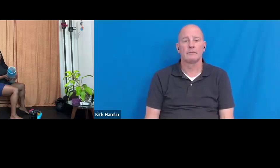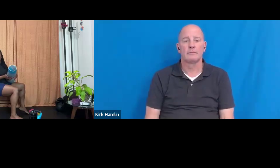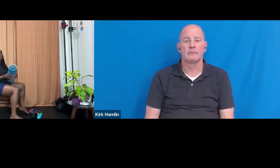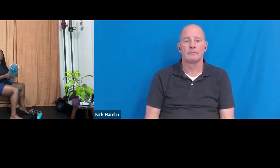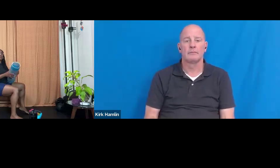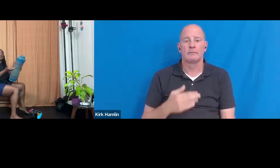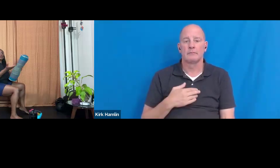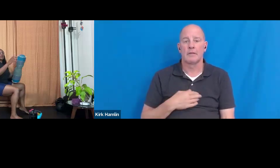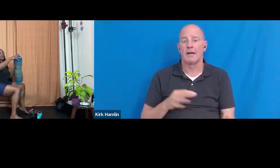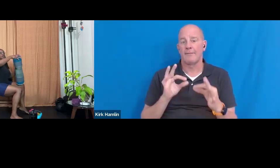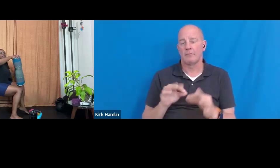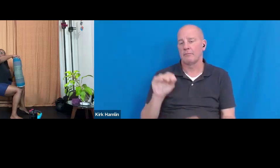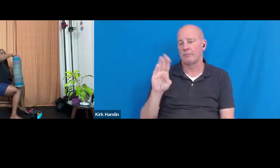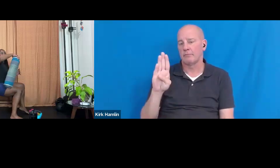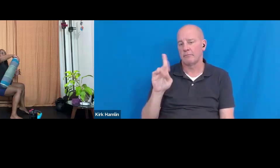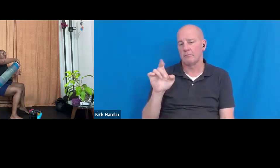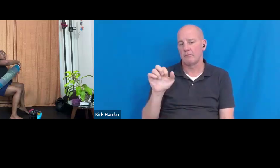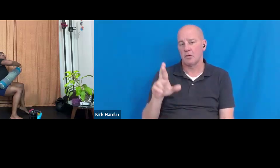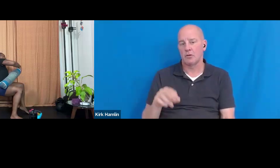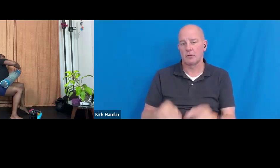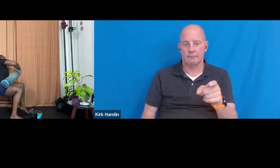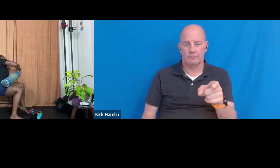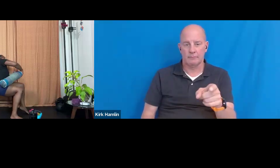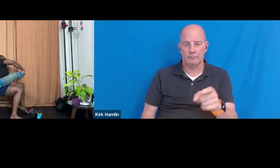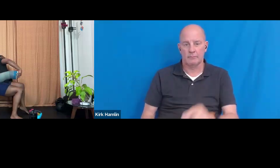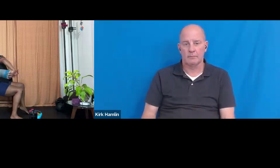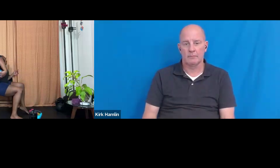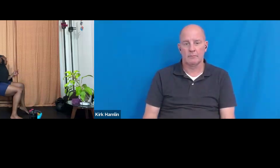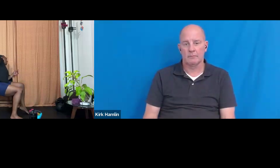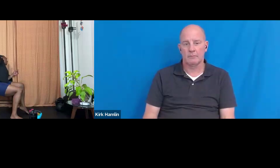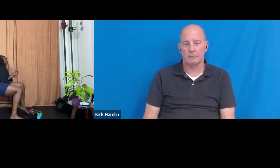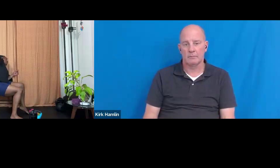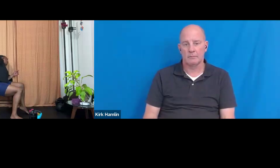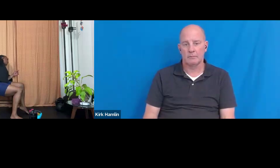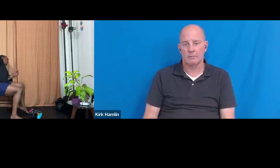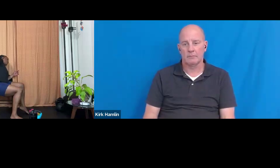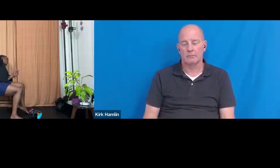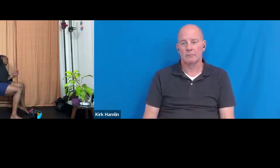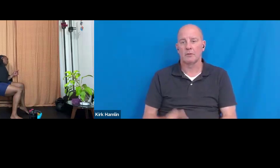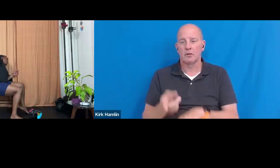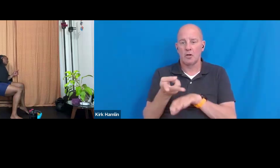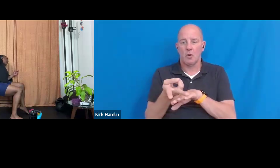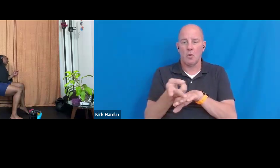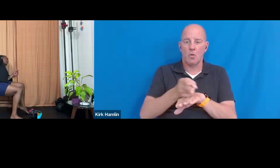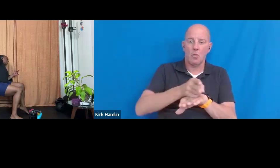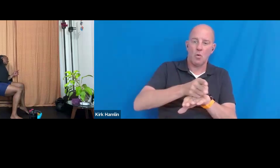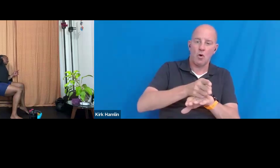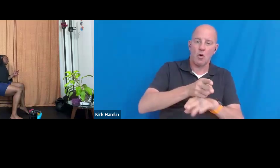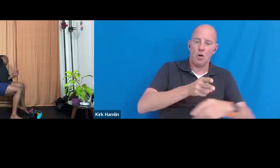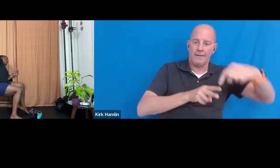perfectly shaped bolster, and you're going to roll to one side and then place it either across your